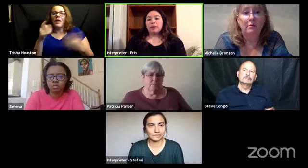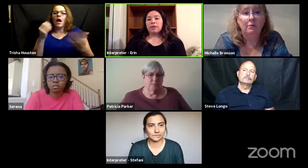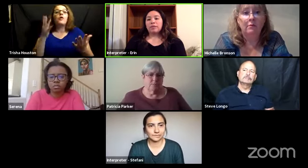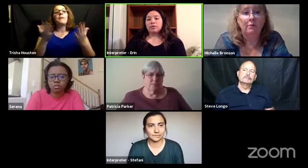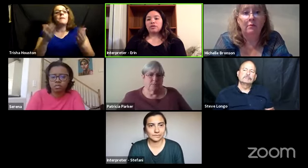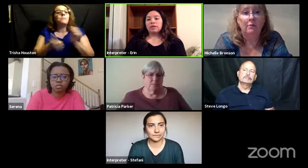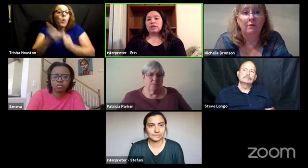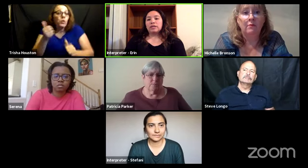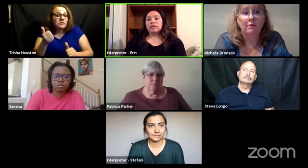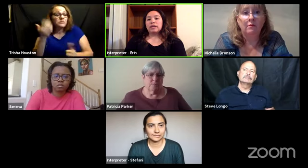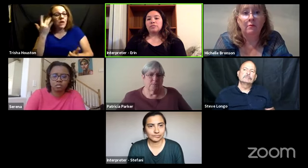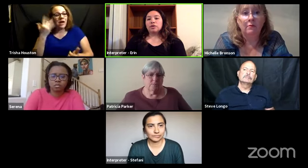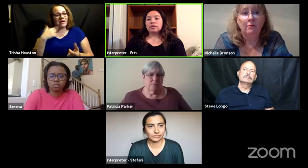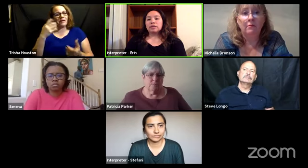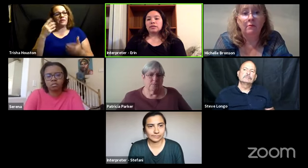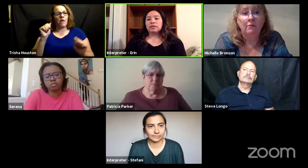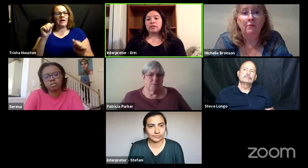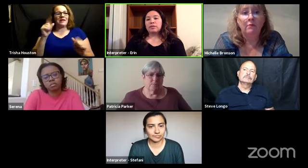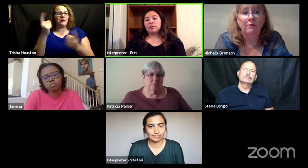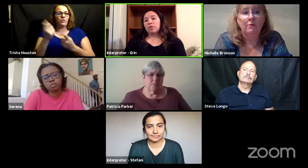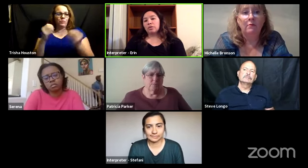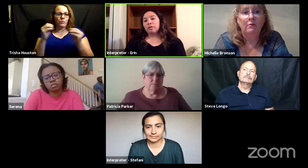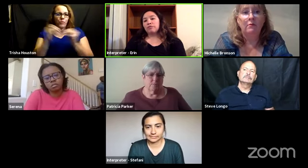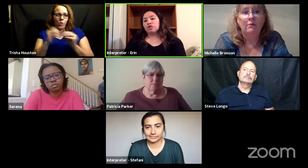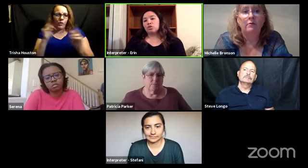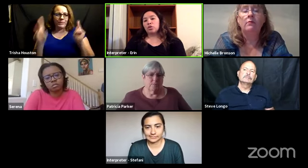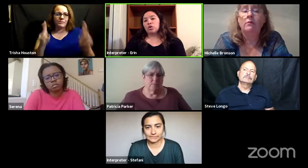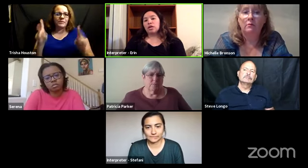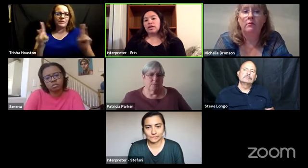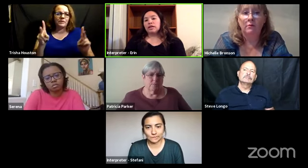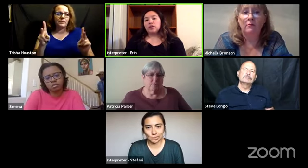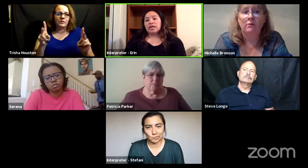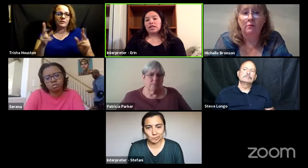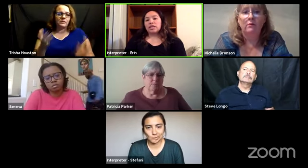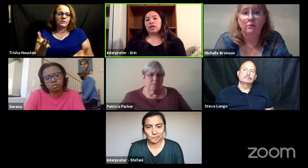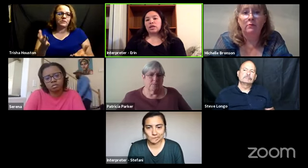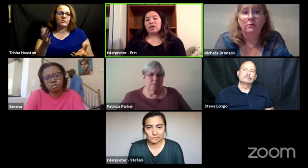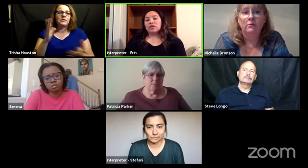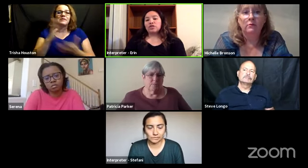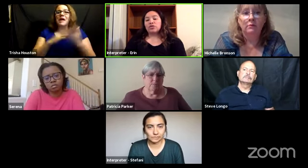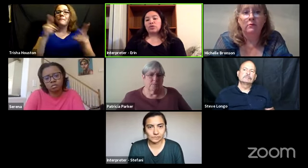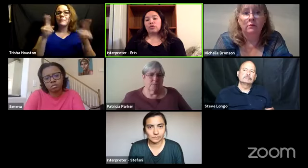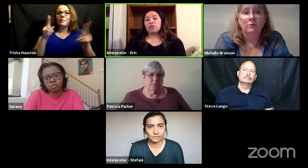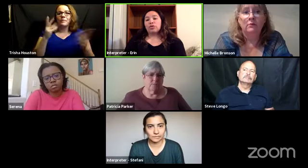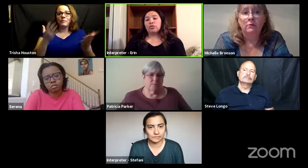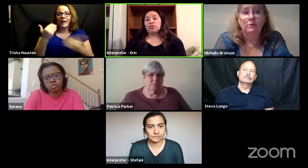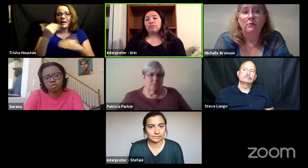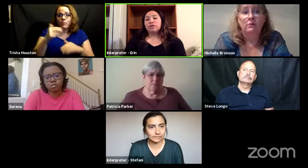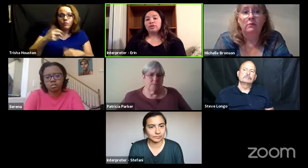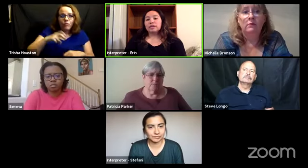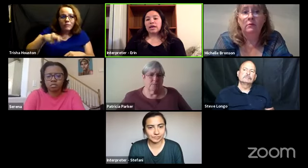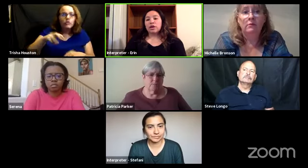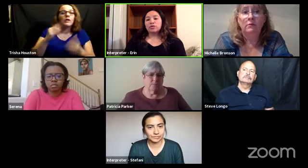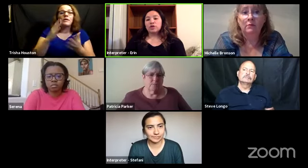be able to meet in person, some may be able to only meet virtual. So I think this will allow us to recruit more board members and